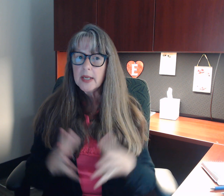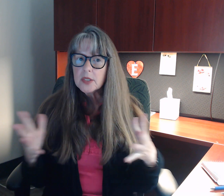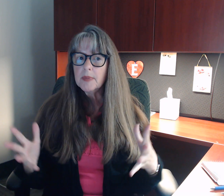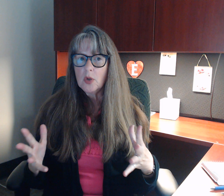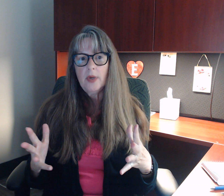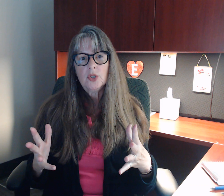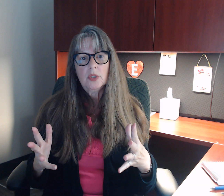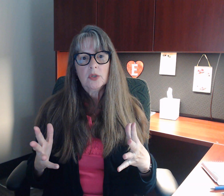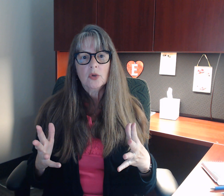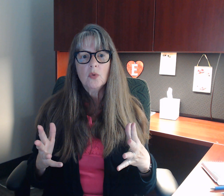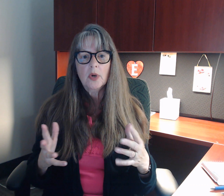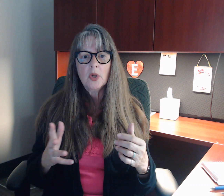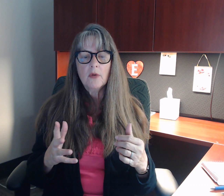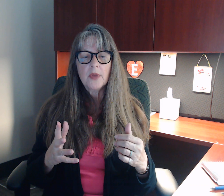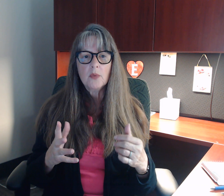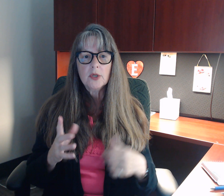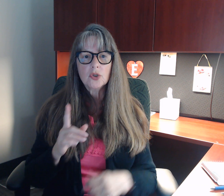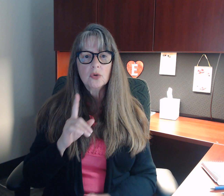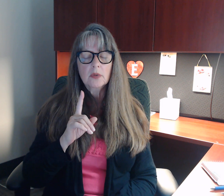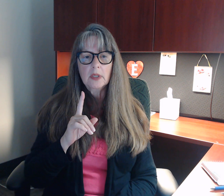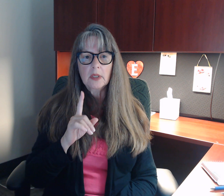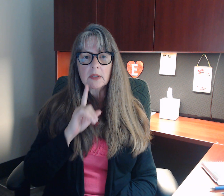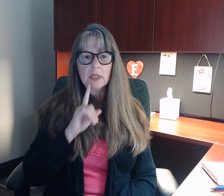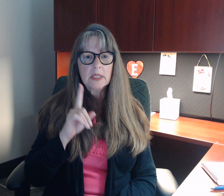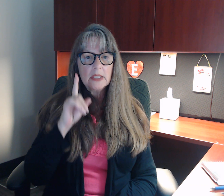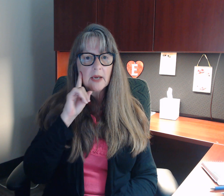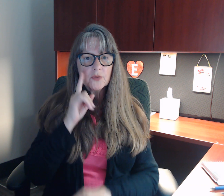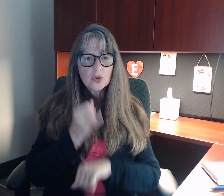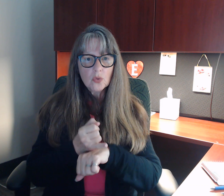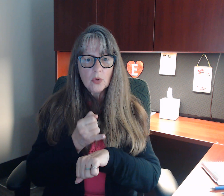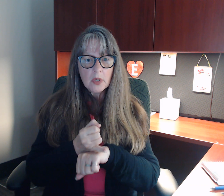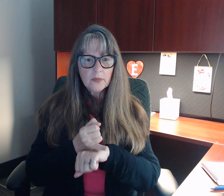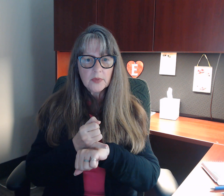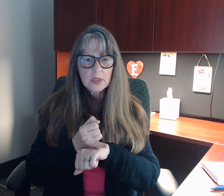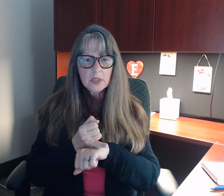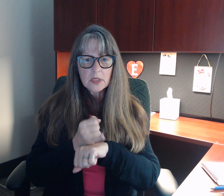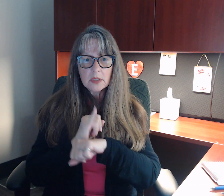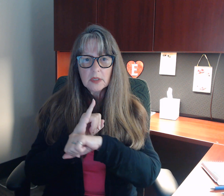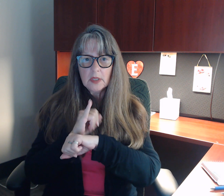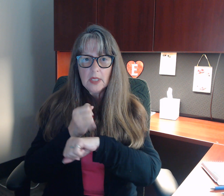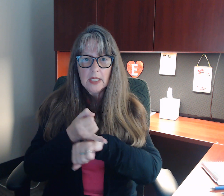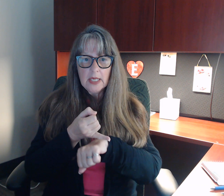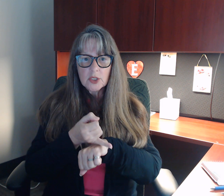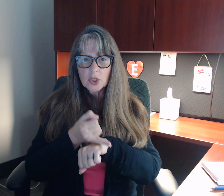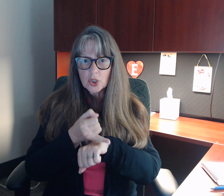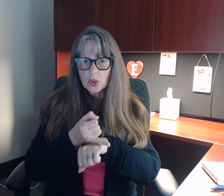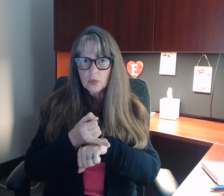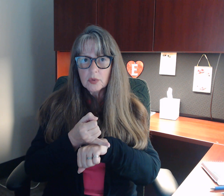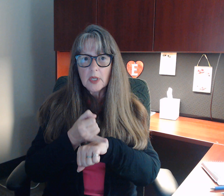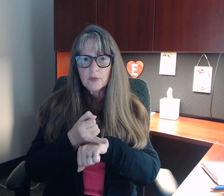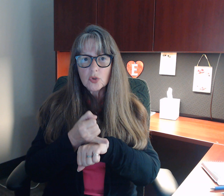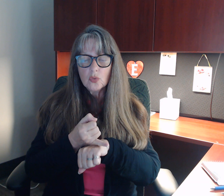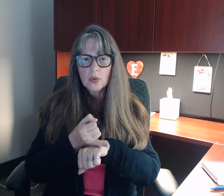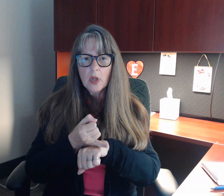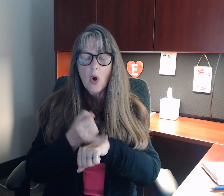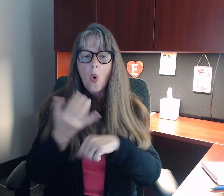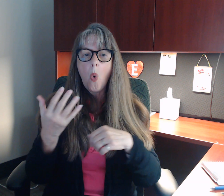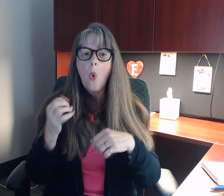big question. So you want to know if they went to the deaf school, this is an institute, deaf school,